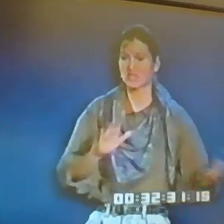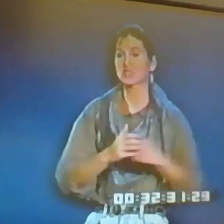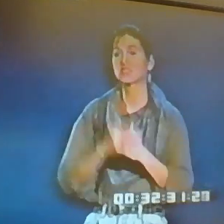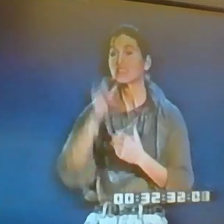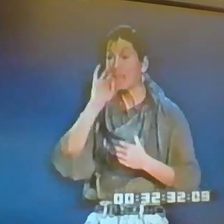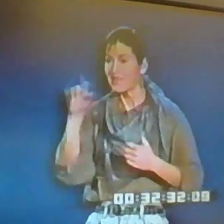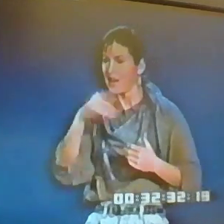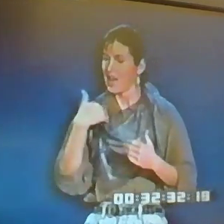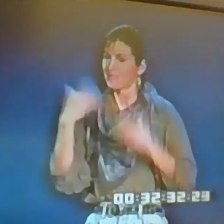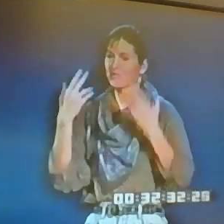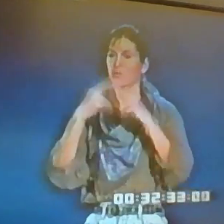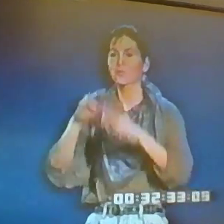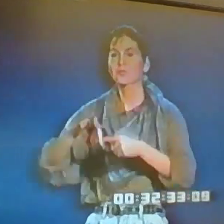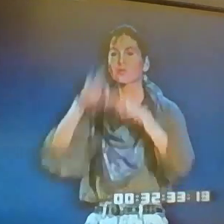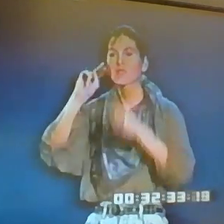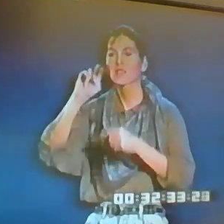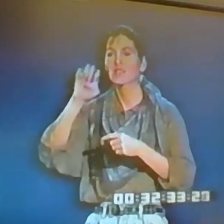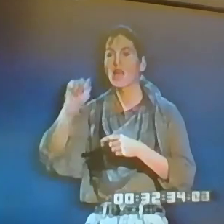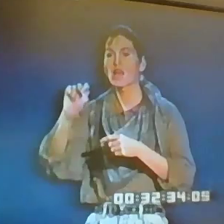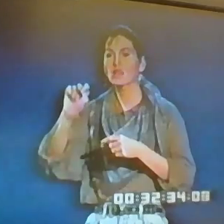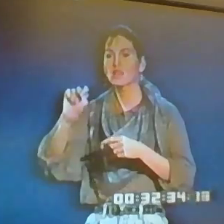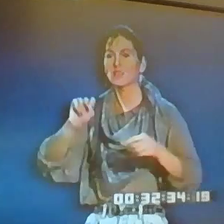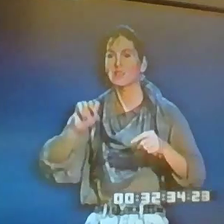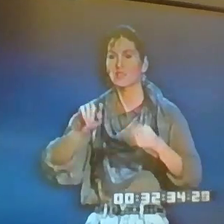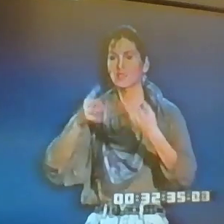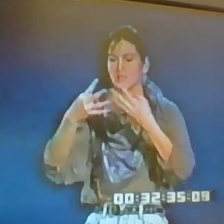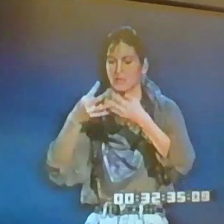use. Whatever you think will taste good to you, that should be fine.